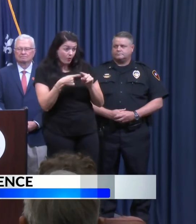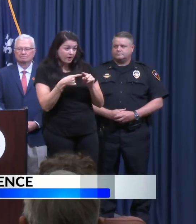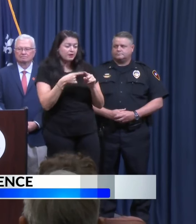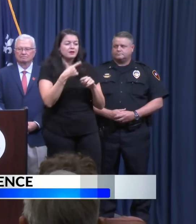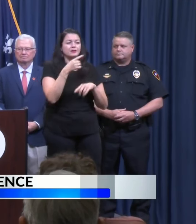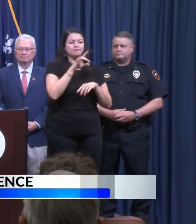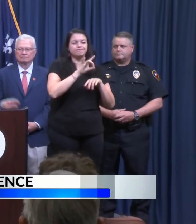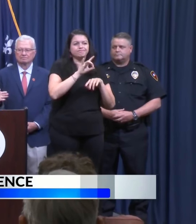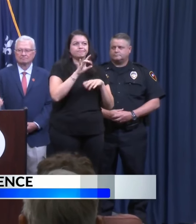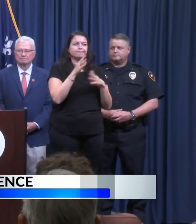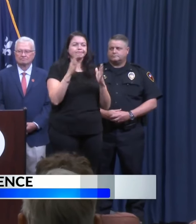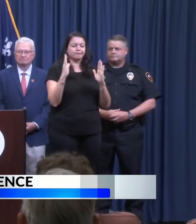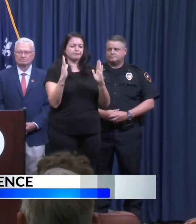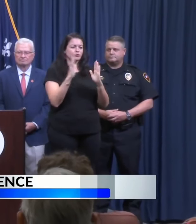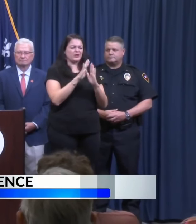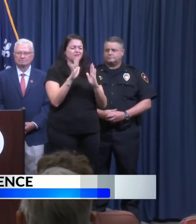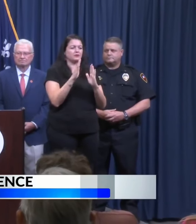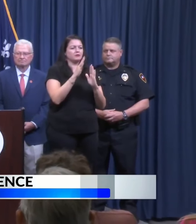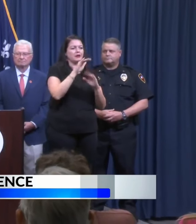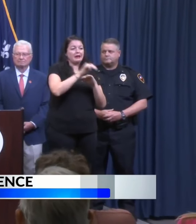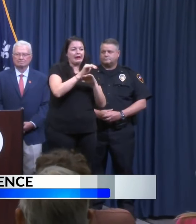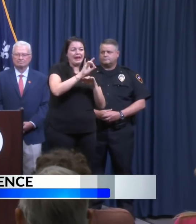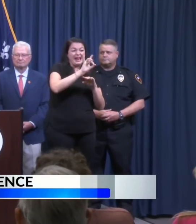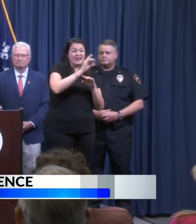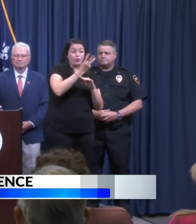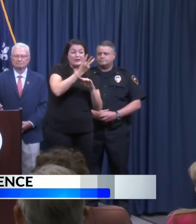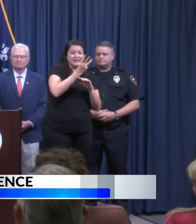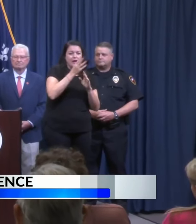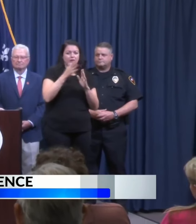Wednesday, but by that time it's too late.